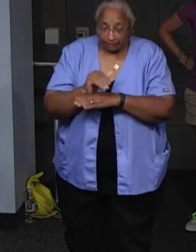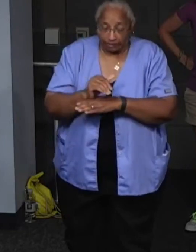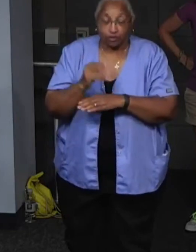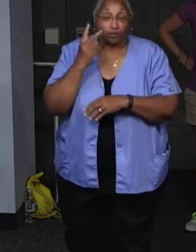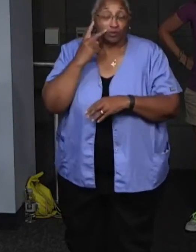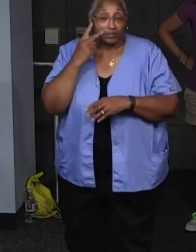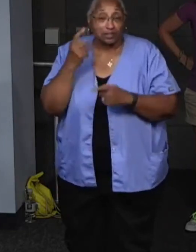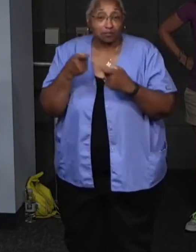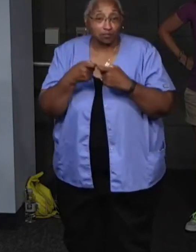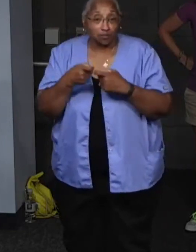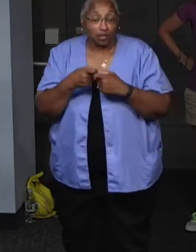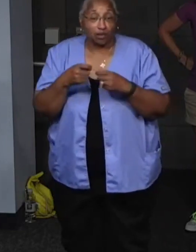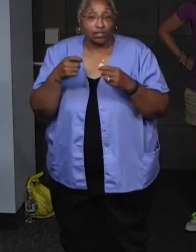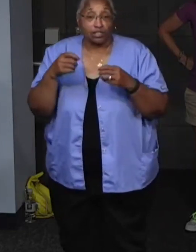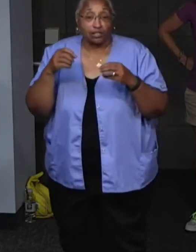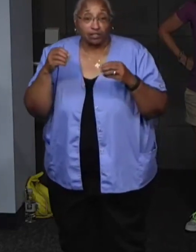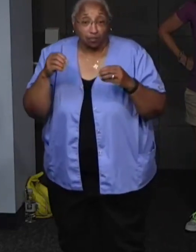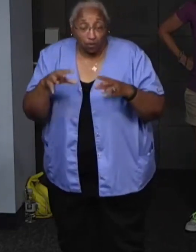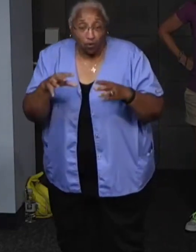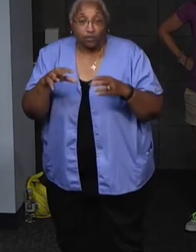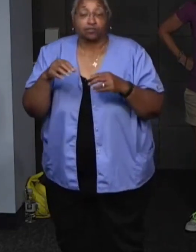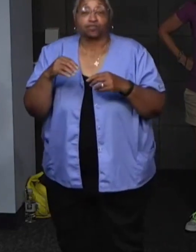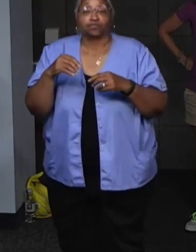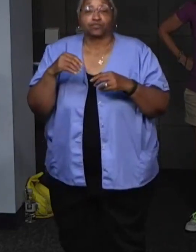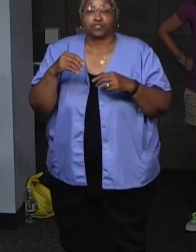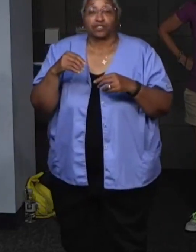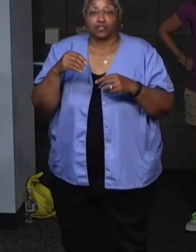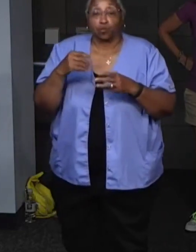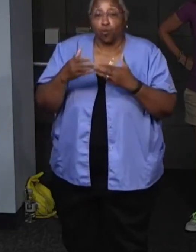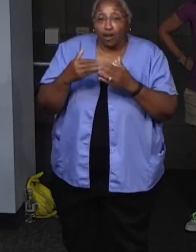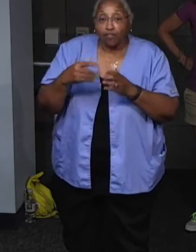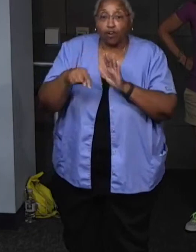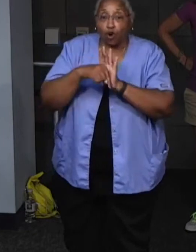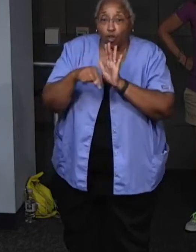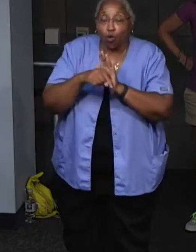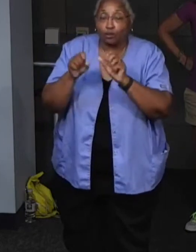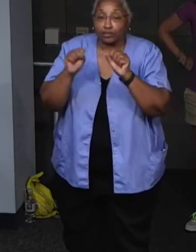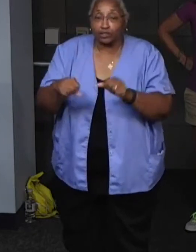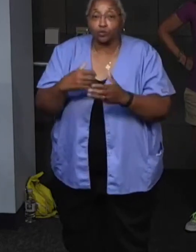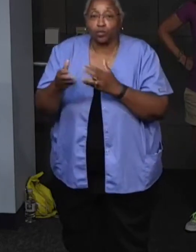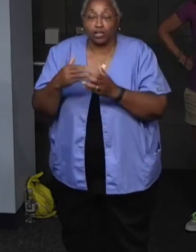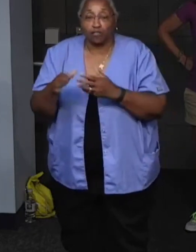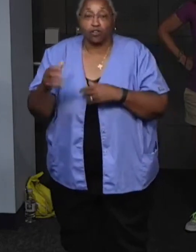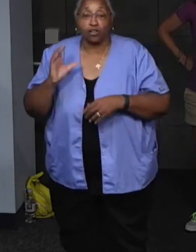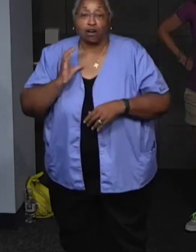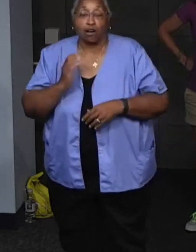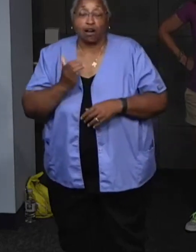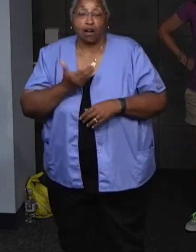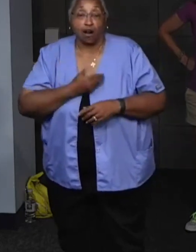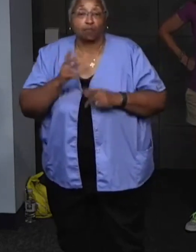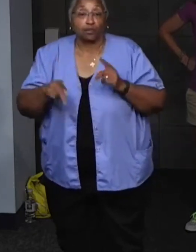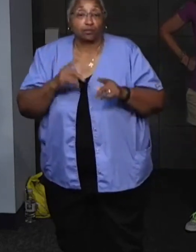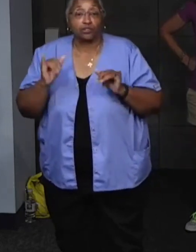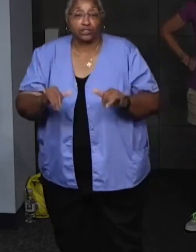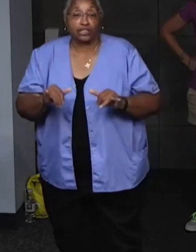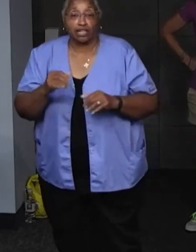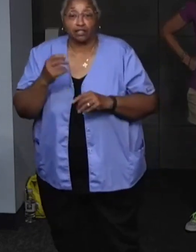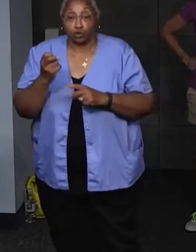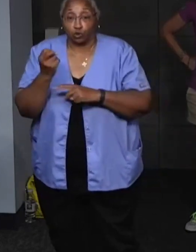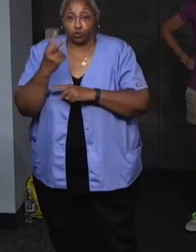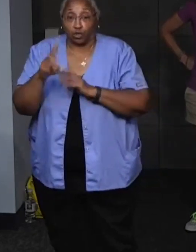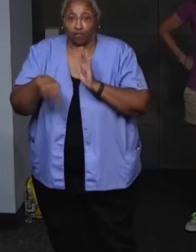whether it's alarm system malfunctions or the rest of it. The sheriff's office will stay on 12-hour shifts to make sure I have general